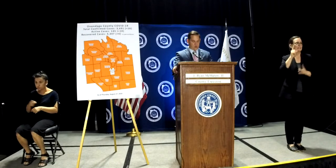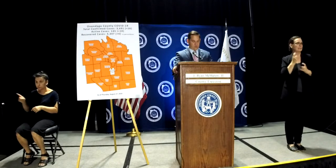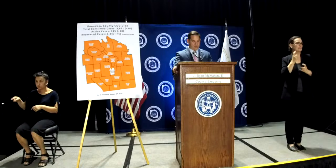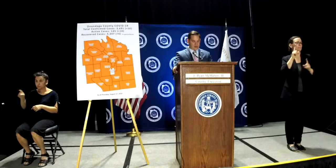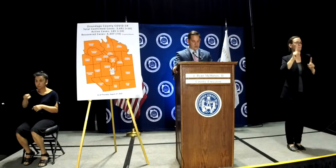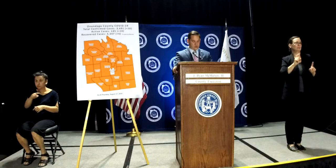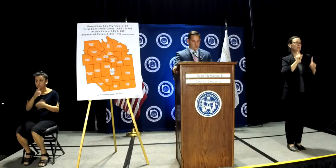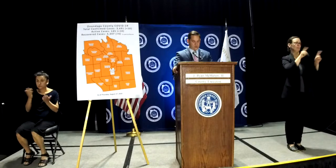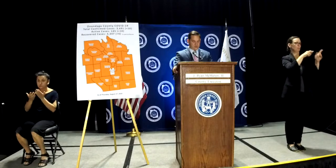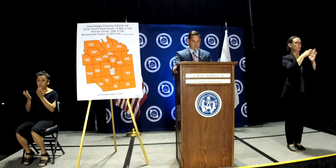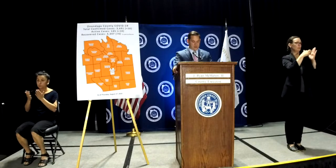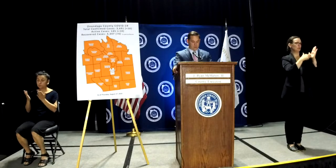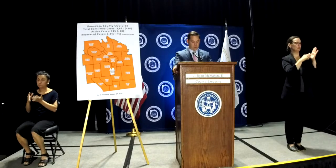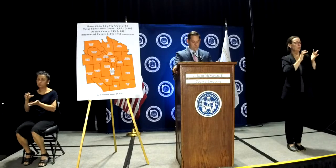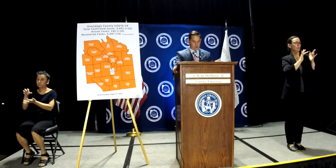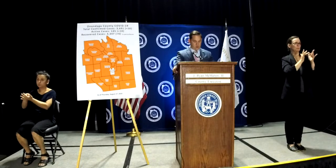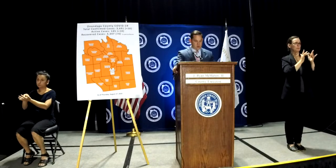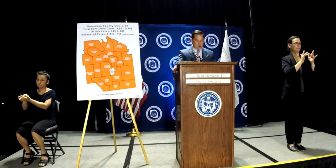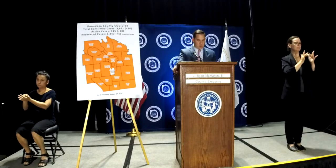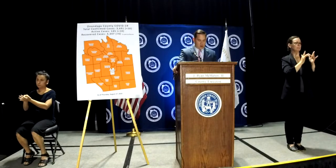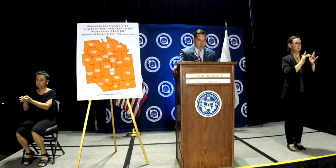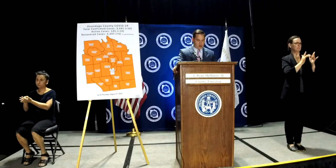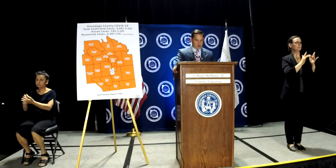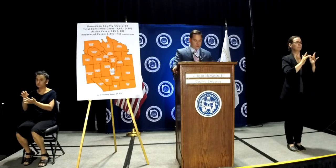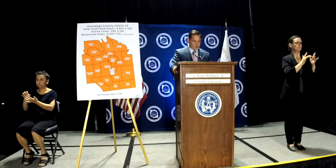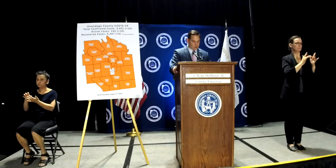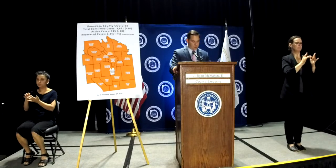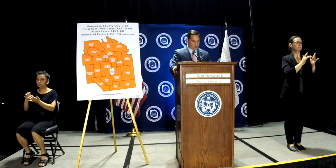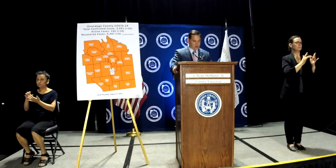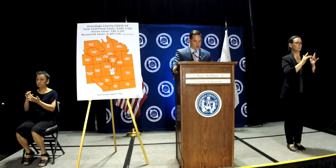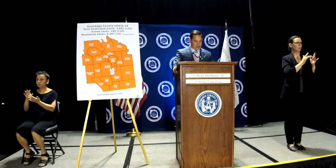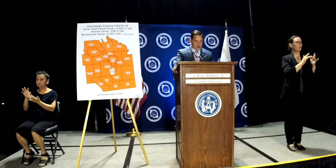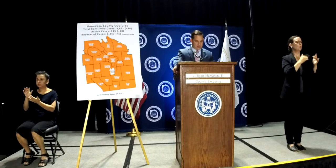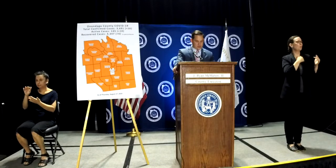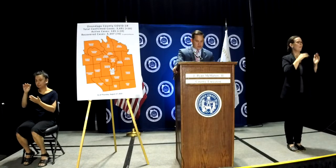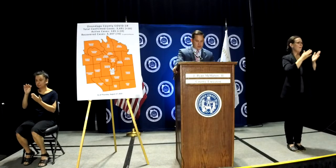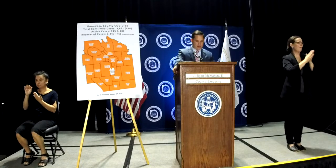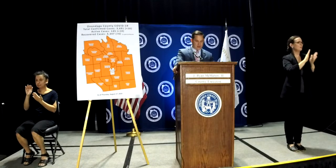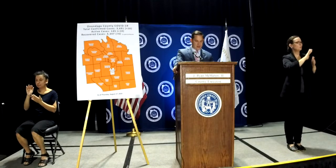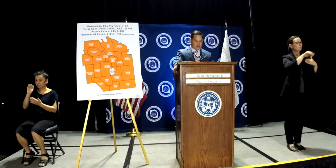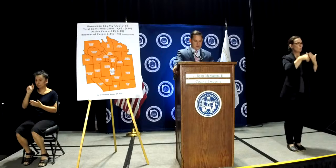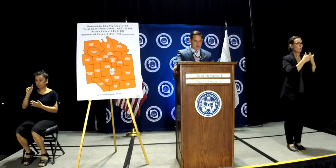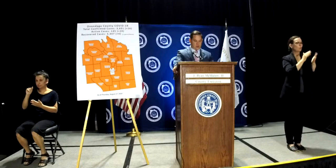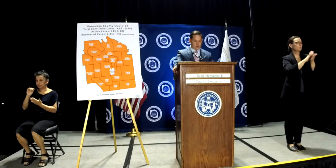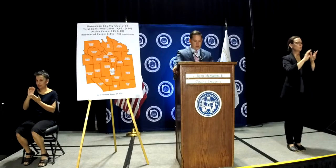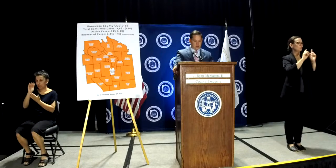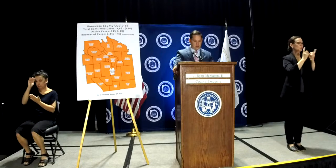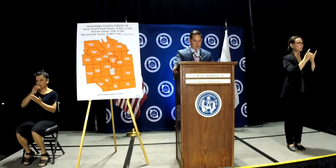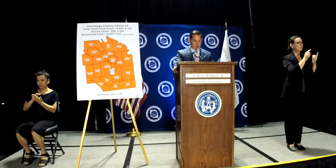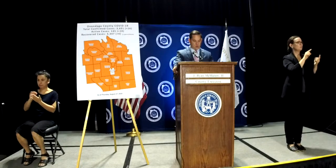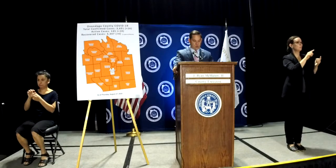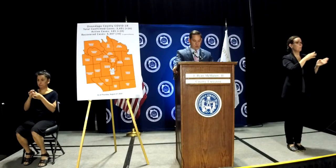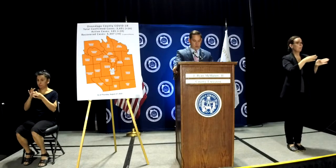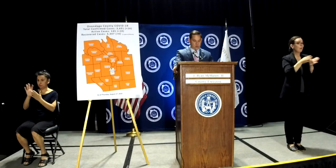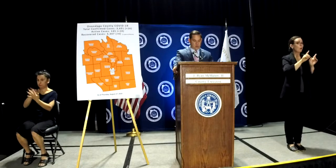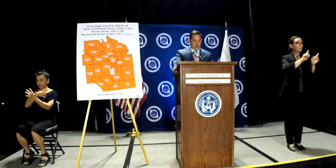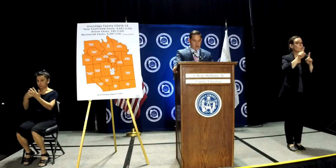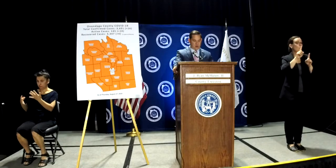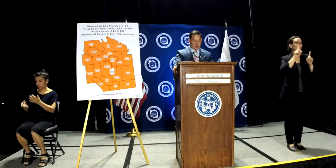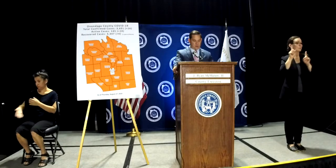that are going back to school in September. And so, again, today, Tully High